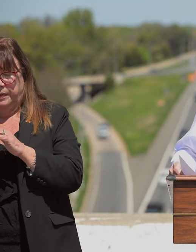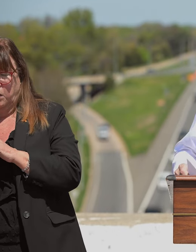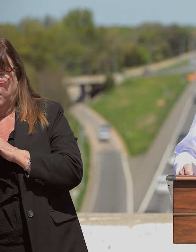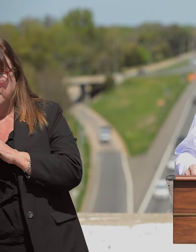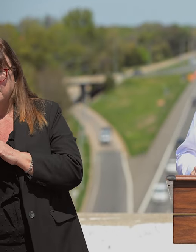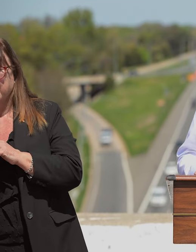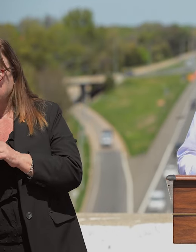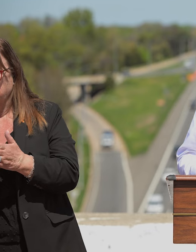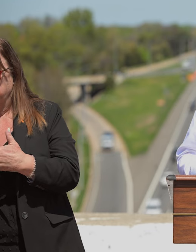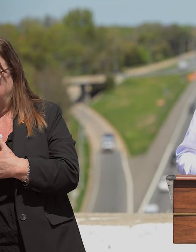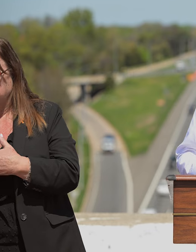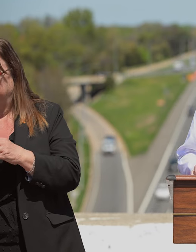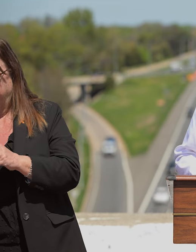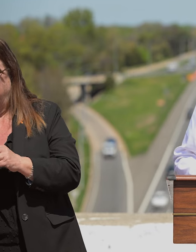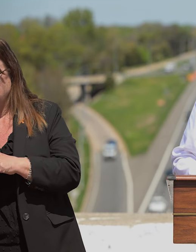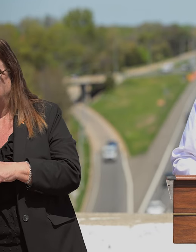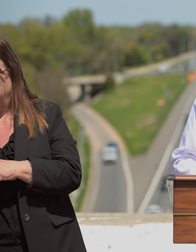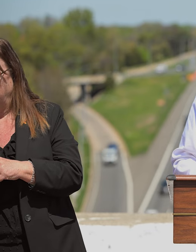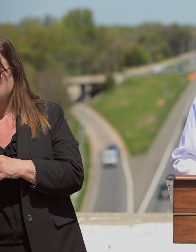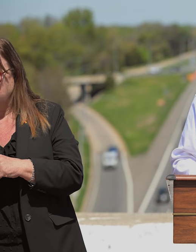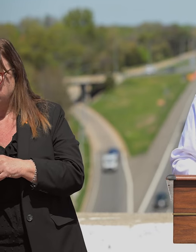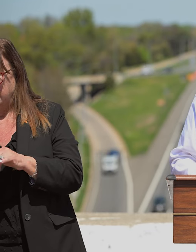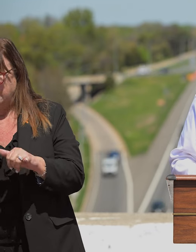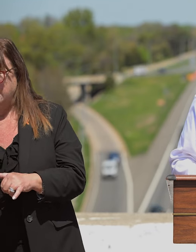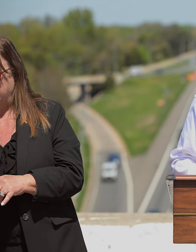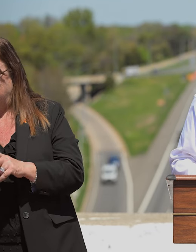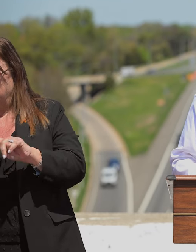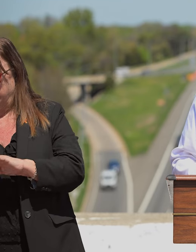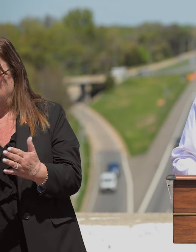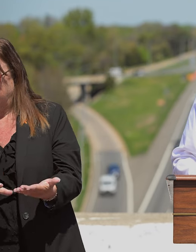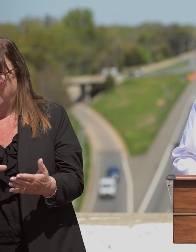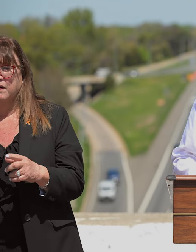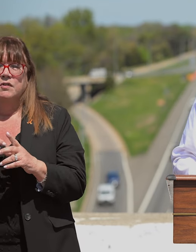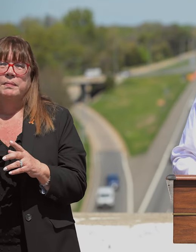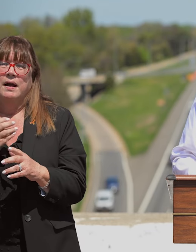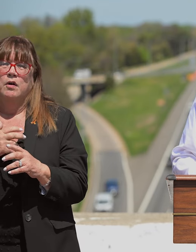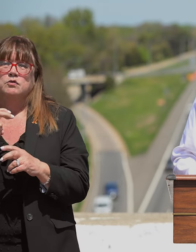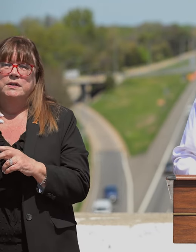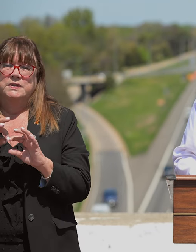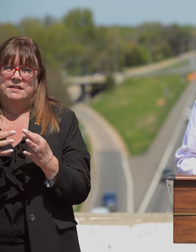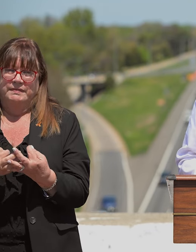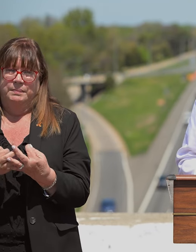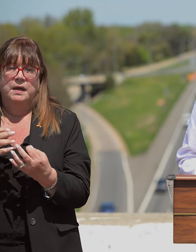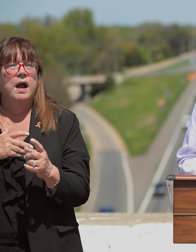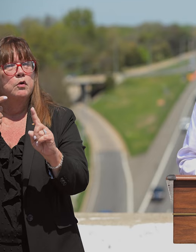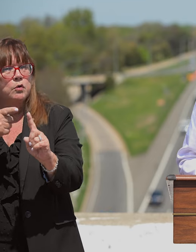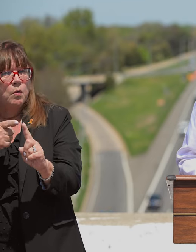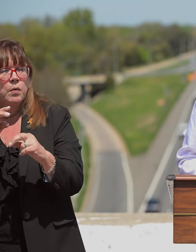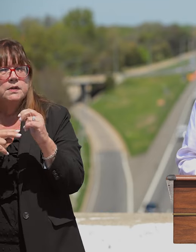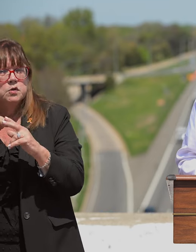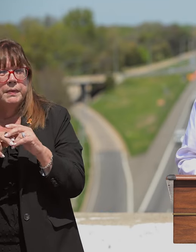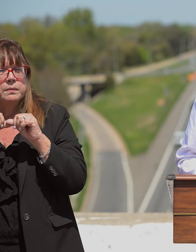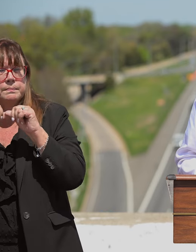Maryland's transportation system. It's also where we lost six members of our transportation family. Our goal is to build and maintain a